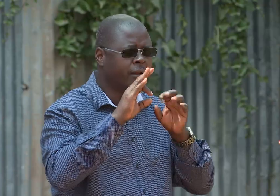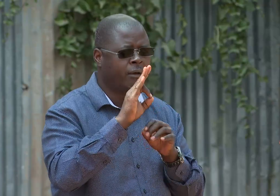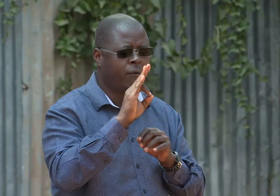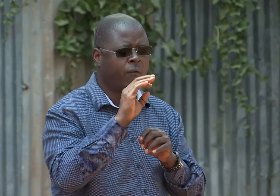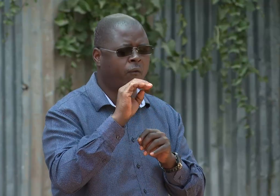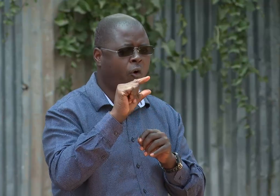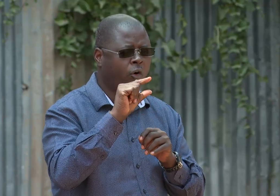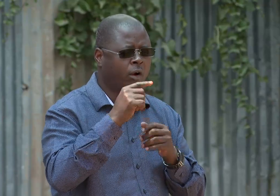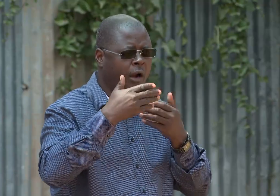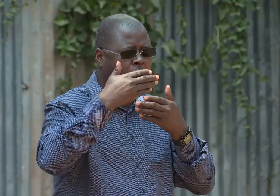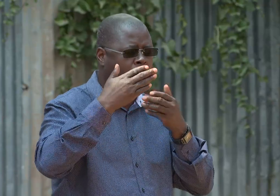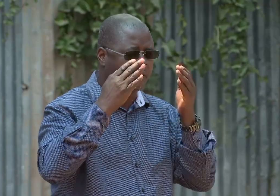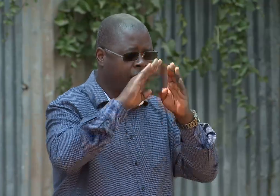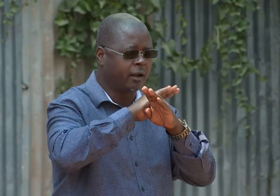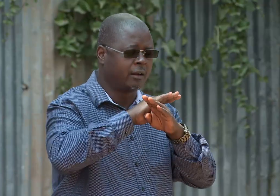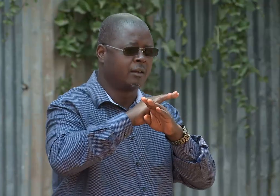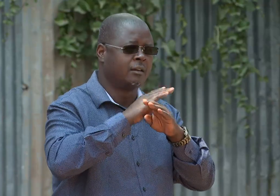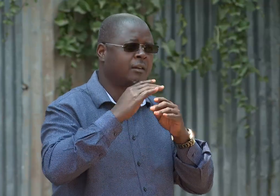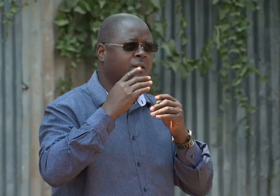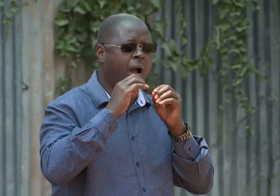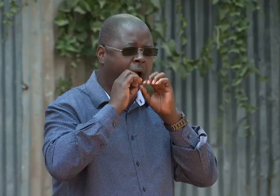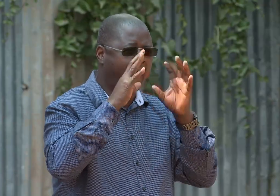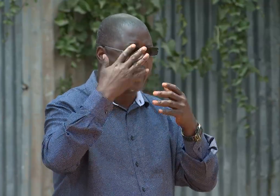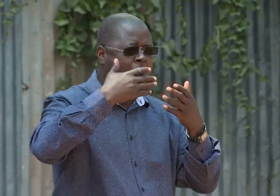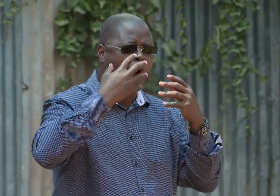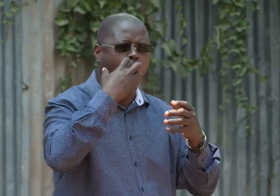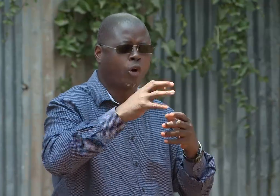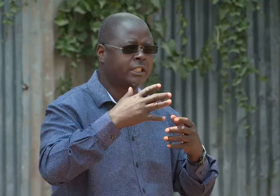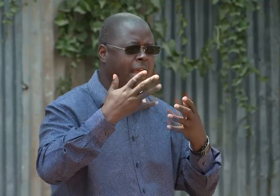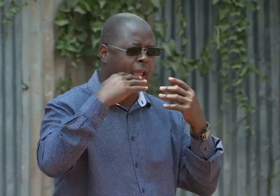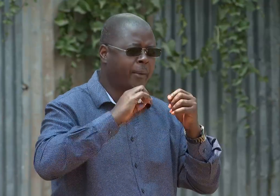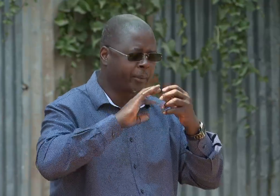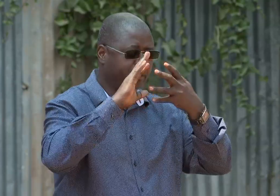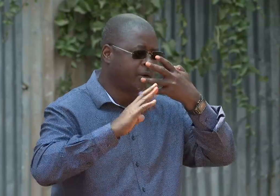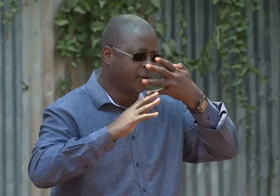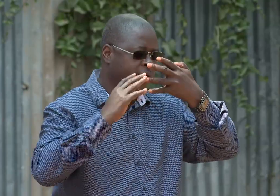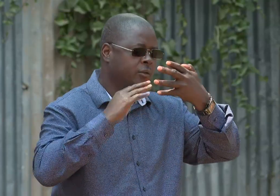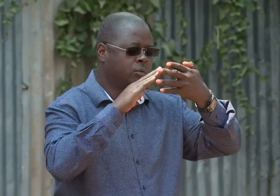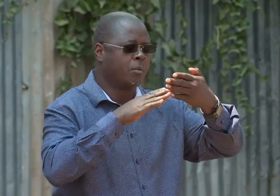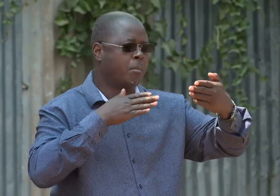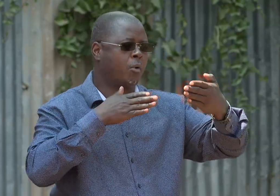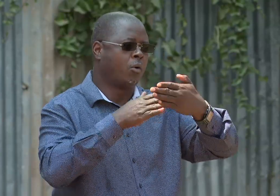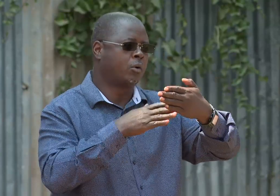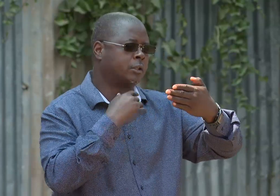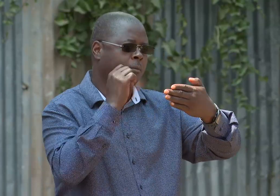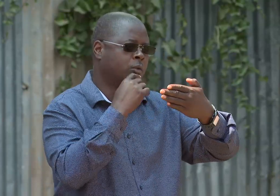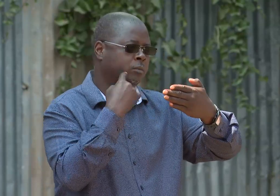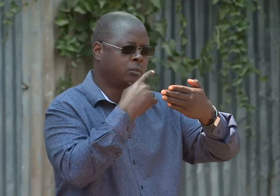to cover fog. Because to prevent air or mist from blocking